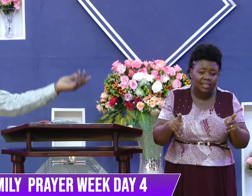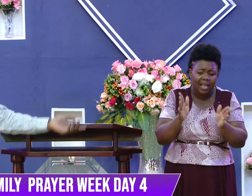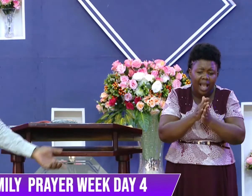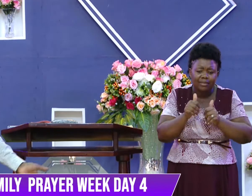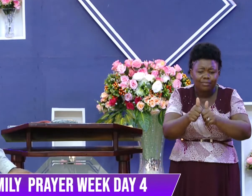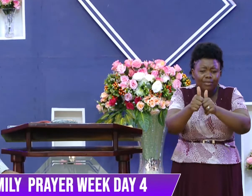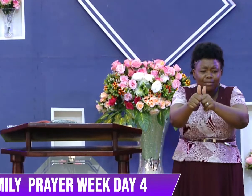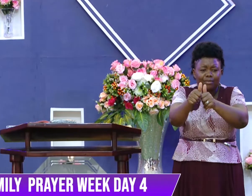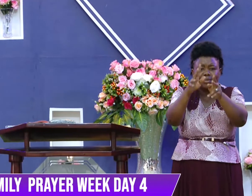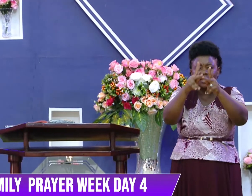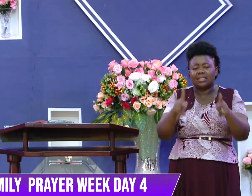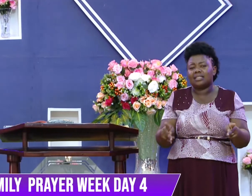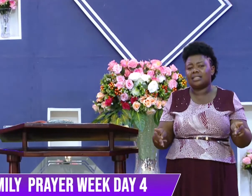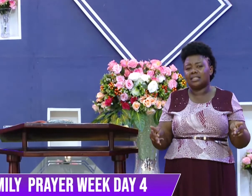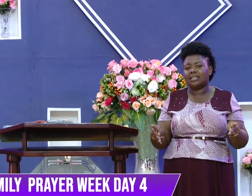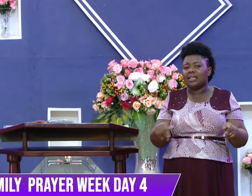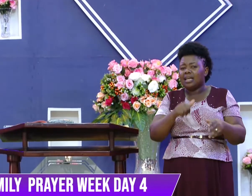peace and follow it.